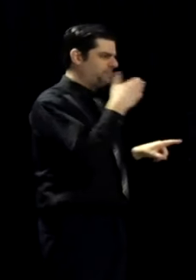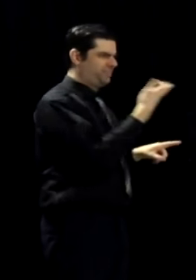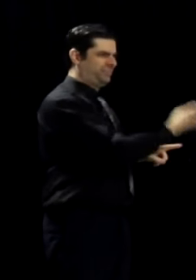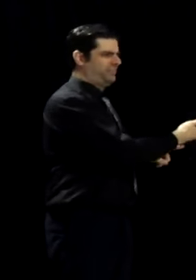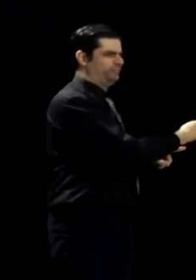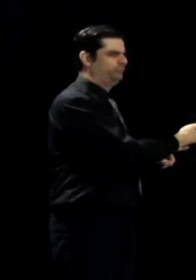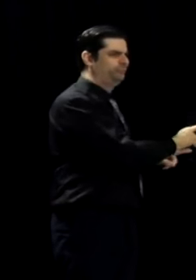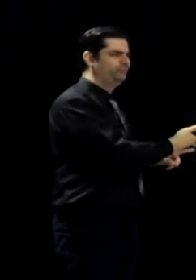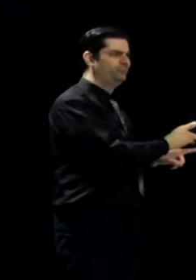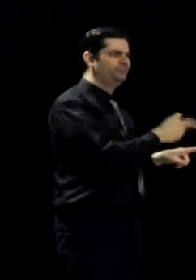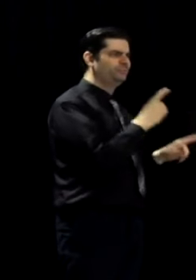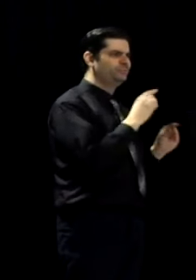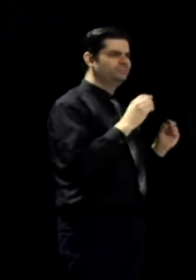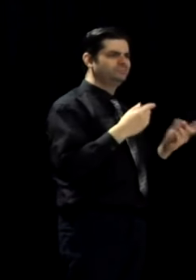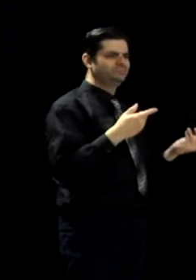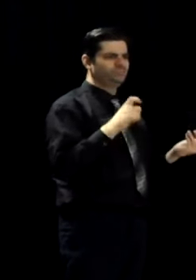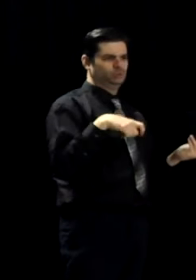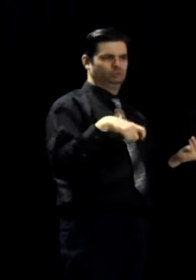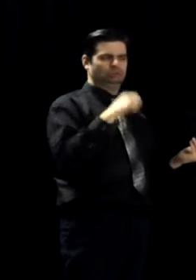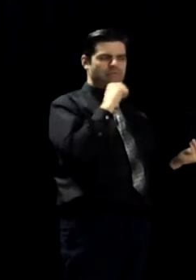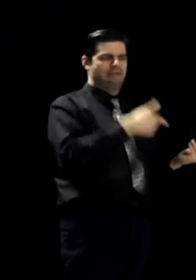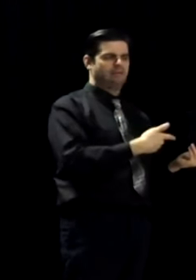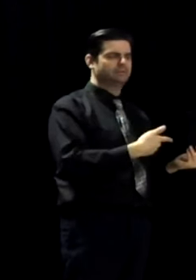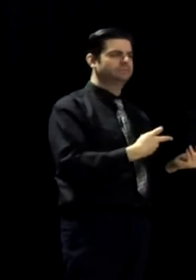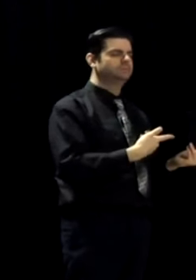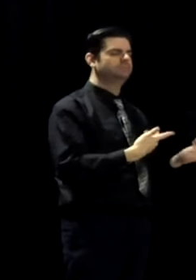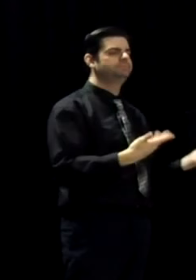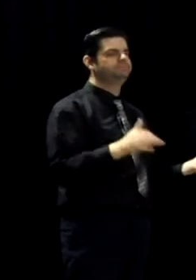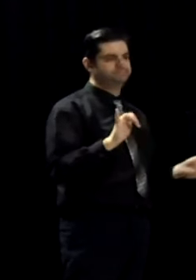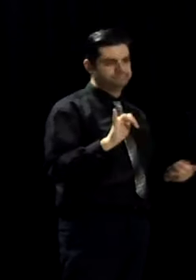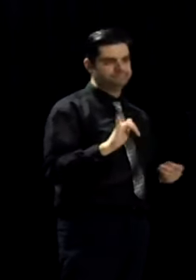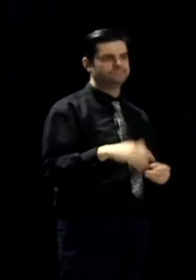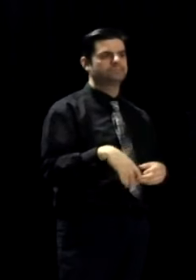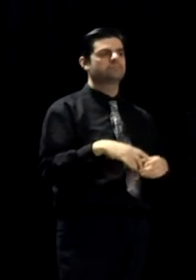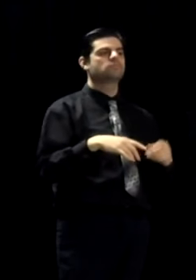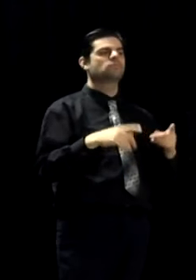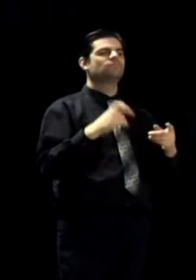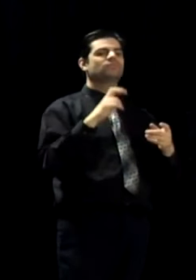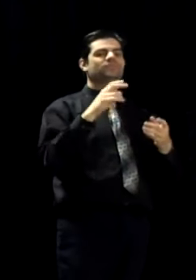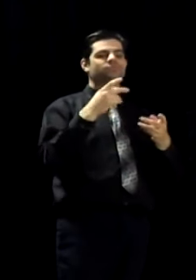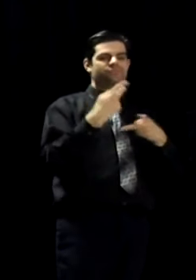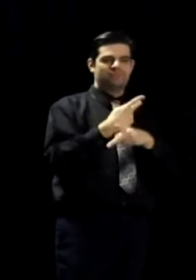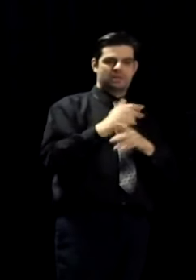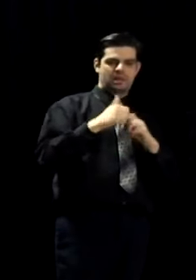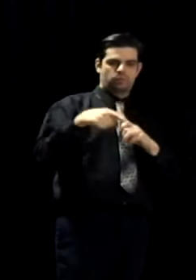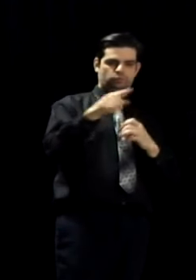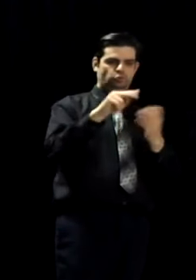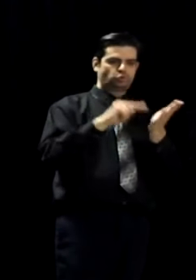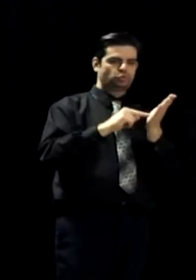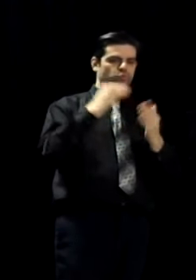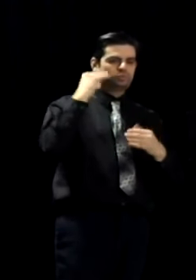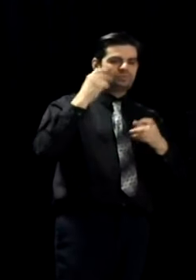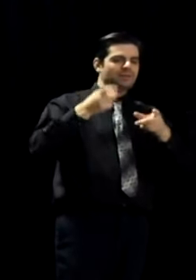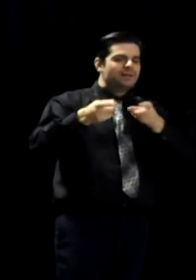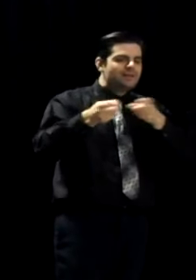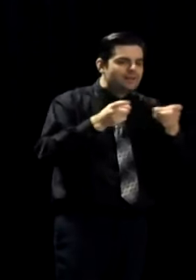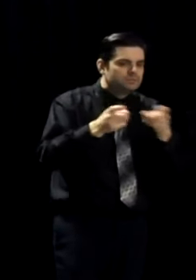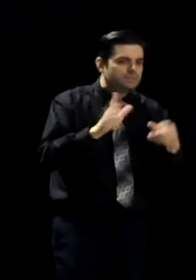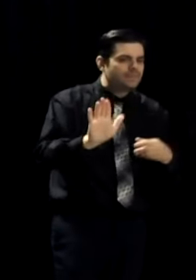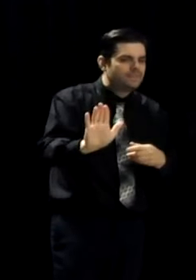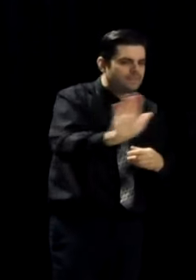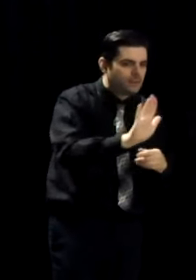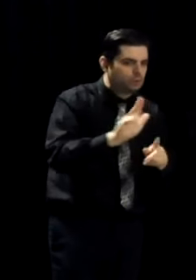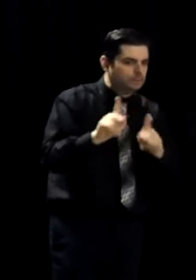of how nursing homes were handling patients that aren't sick enough to go to the hospital. They sent them there.